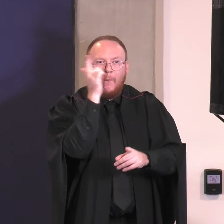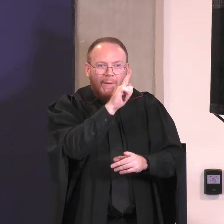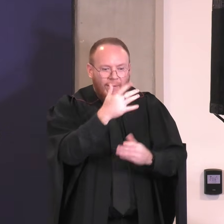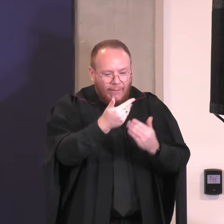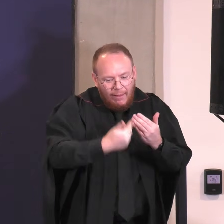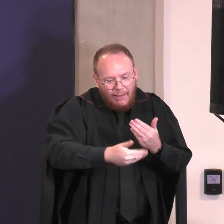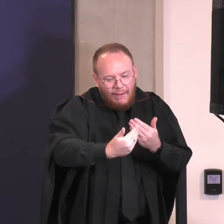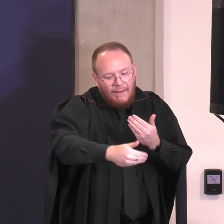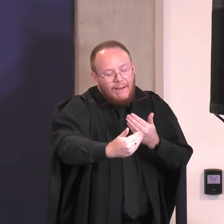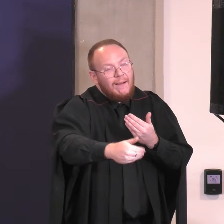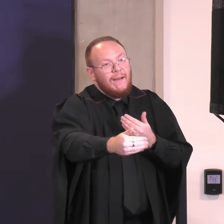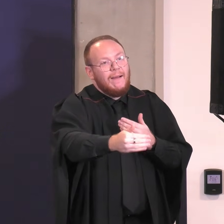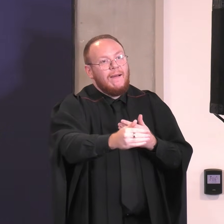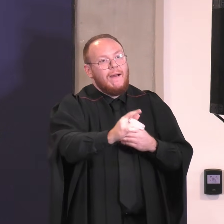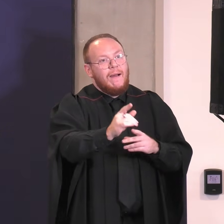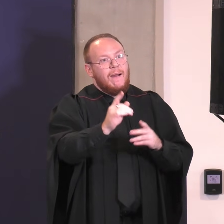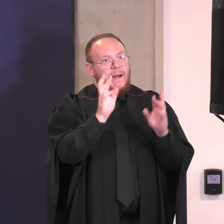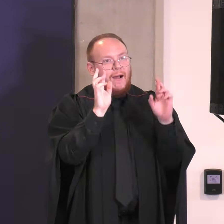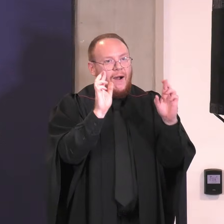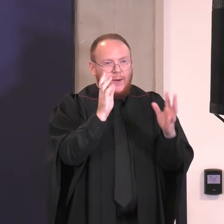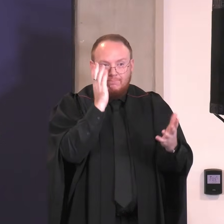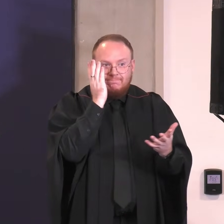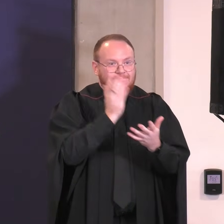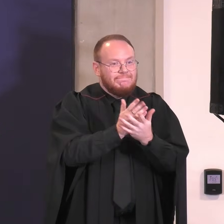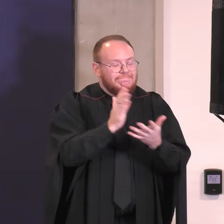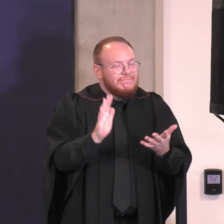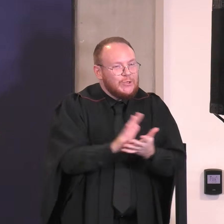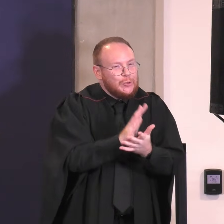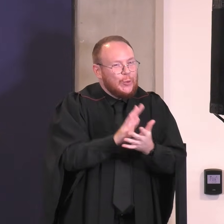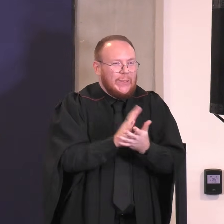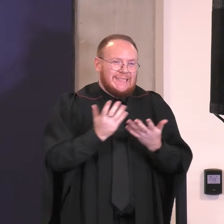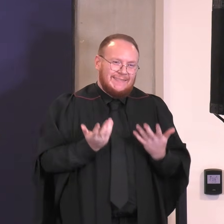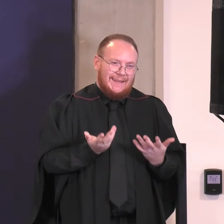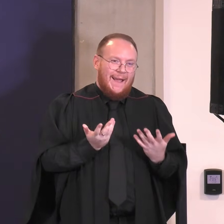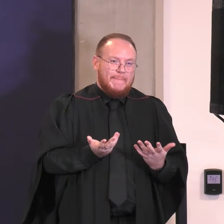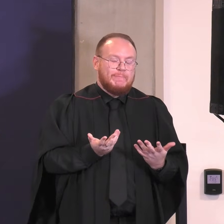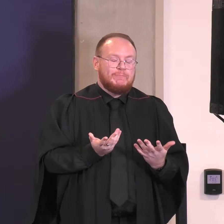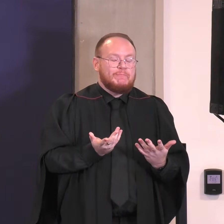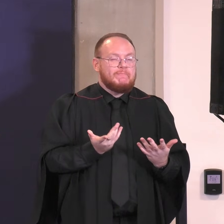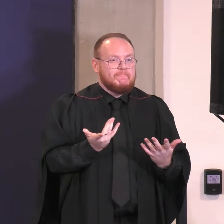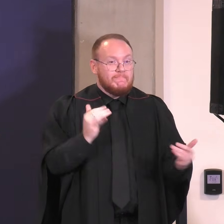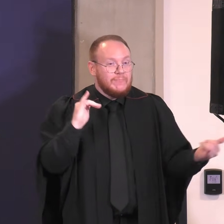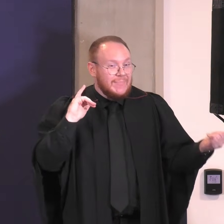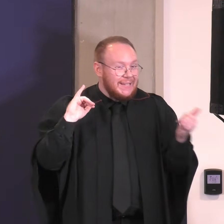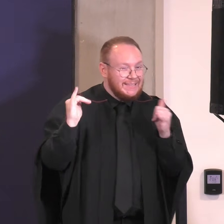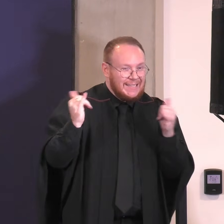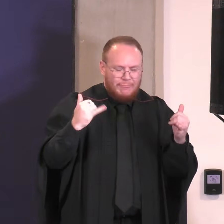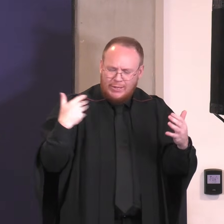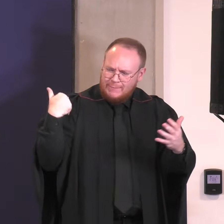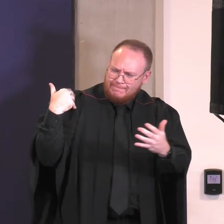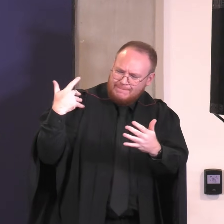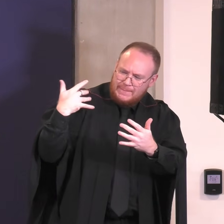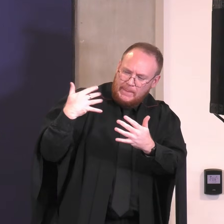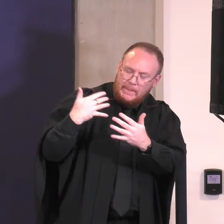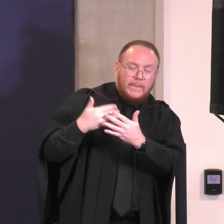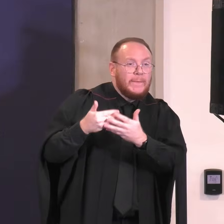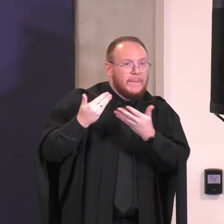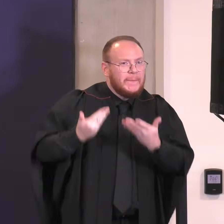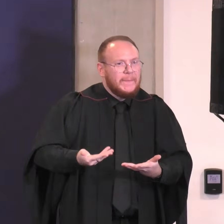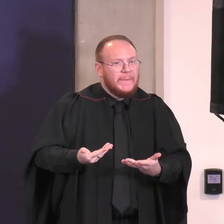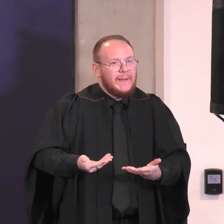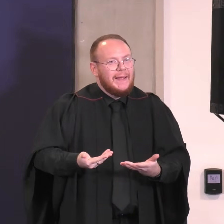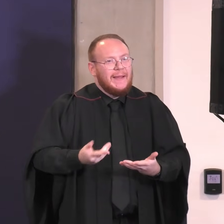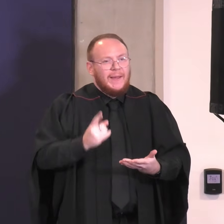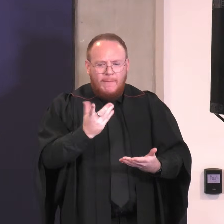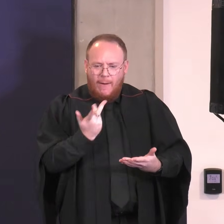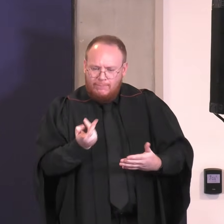journey ahead, and I hope you truly enjoy today. Today is a celebration of how far you've come, but also